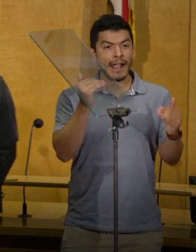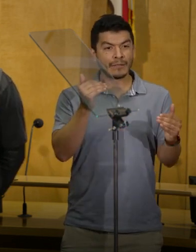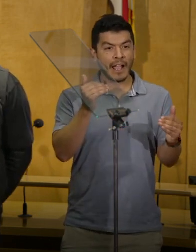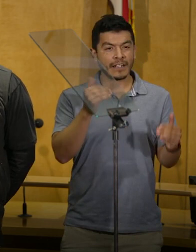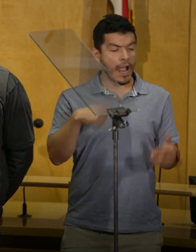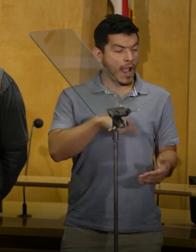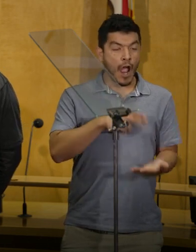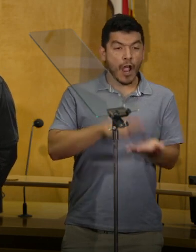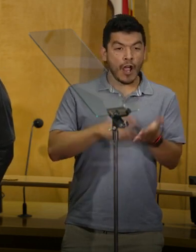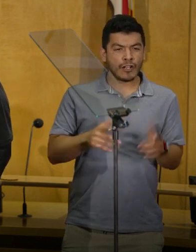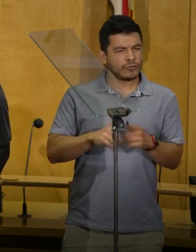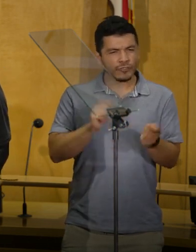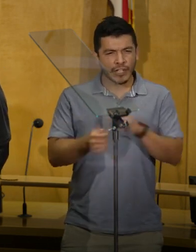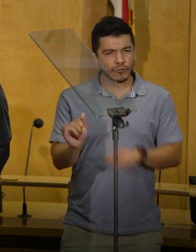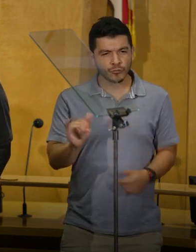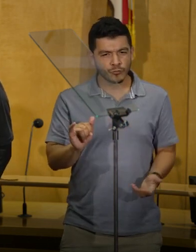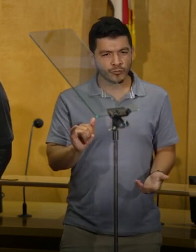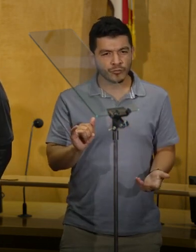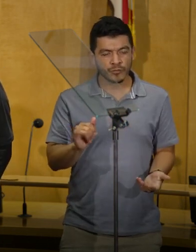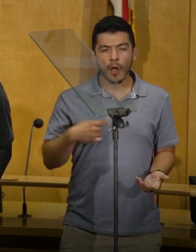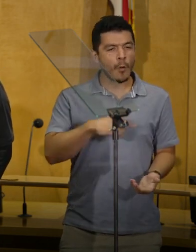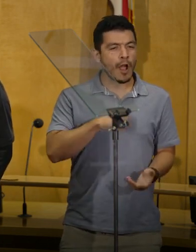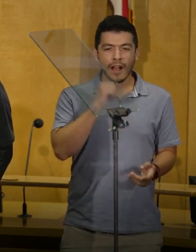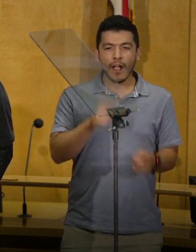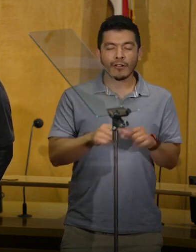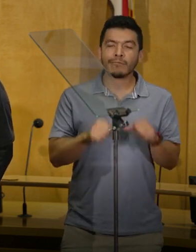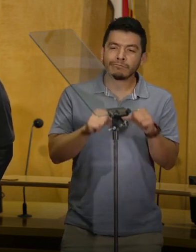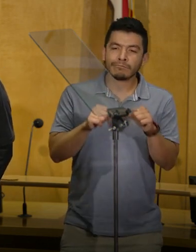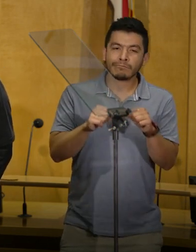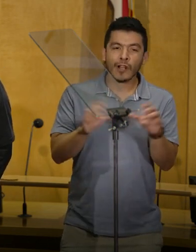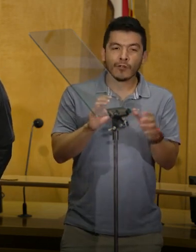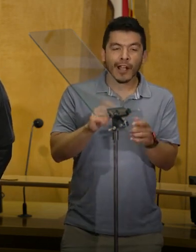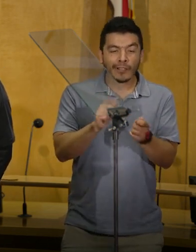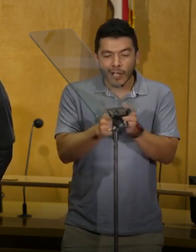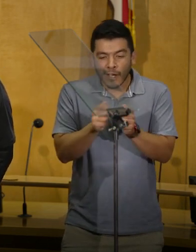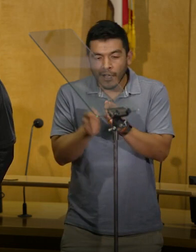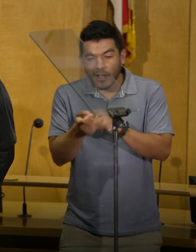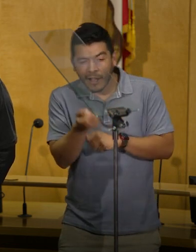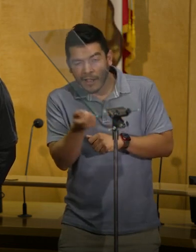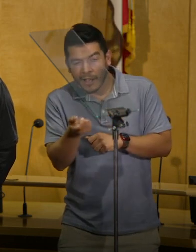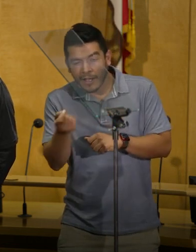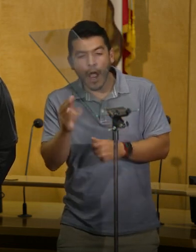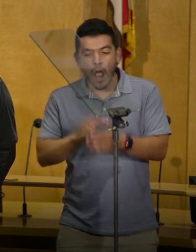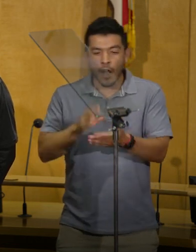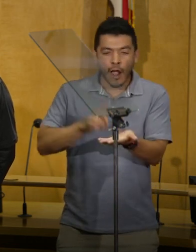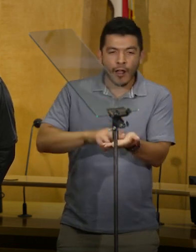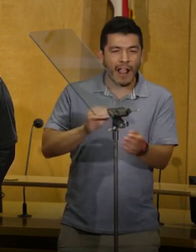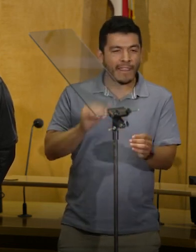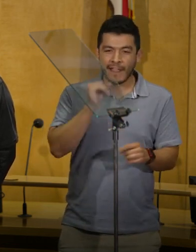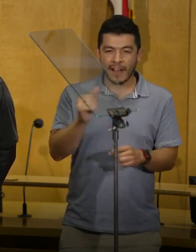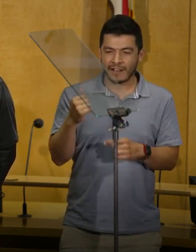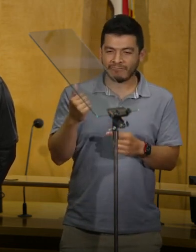the contract to change too. We're not going to keep doing incremental changes on a contract that no